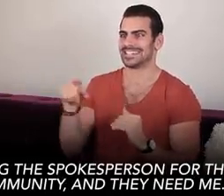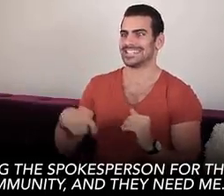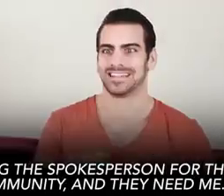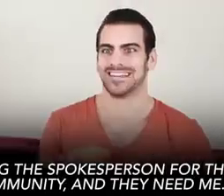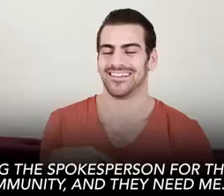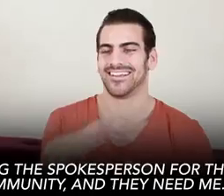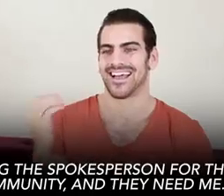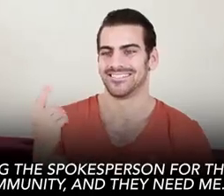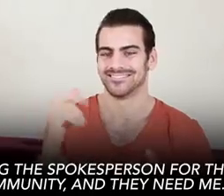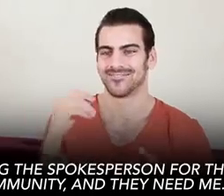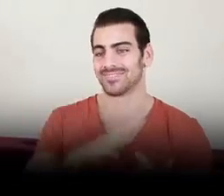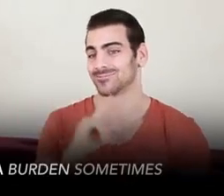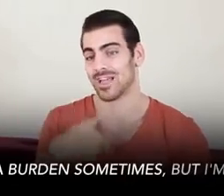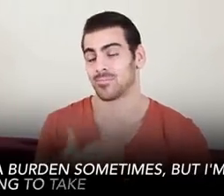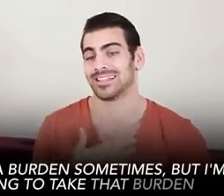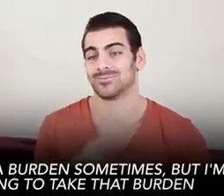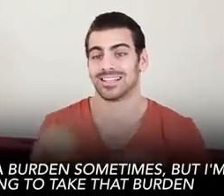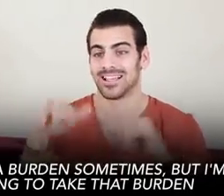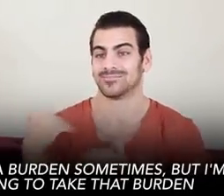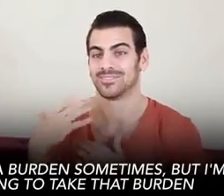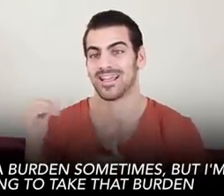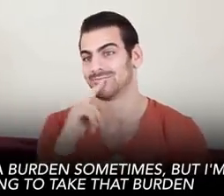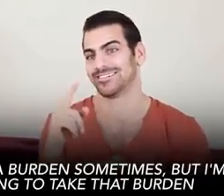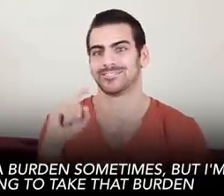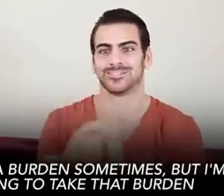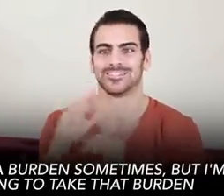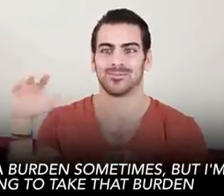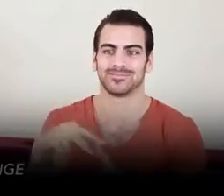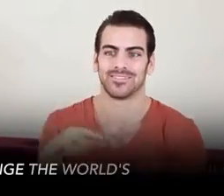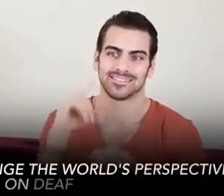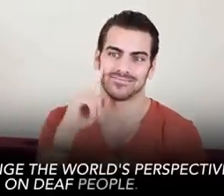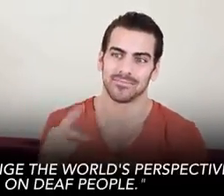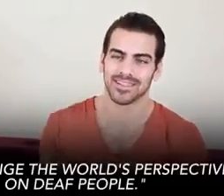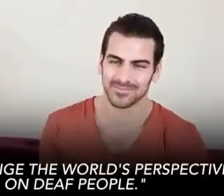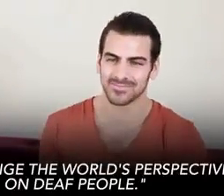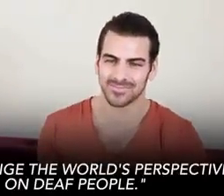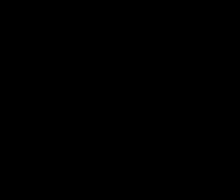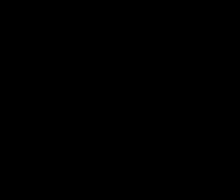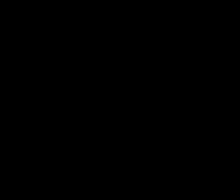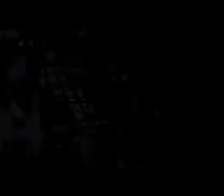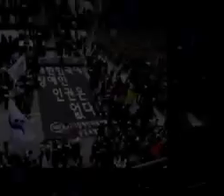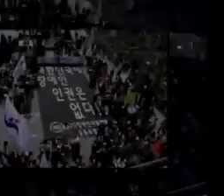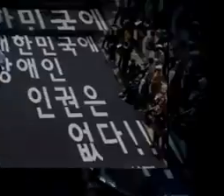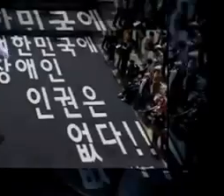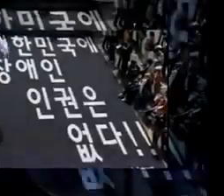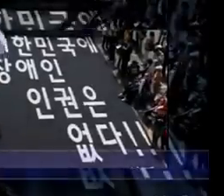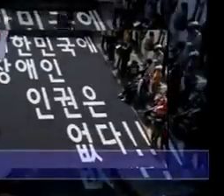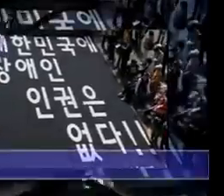spokesperson for the deaf community, and they need me. And it's a burden sometimes, but I'm willing to take that burden and change the world's perspective.